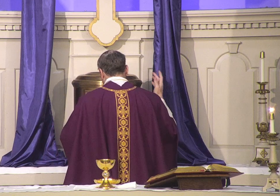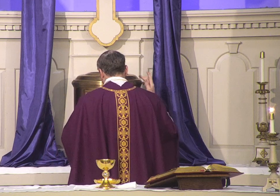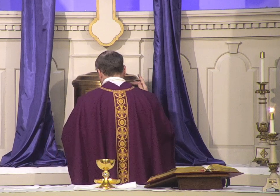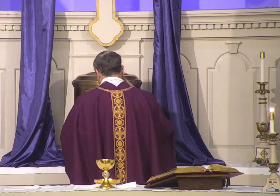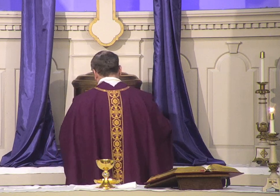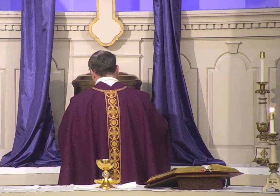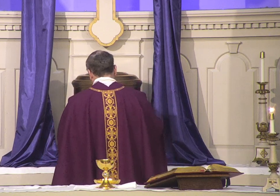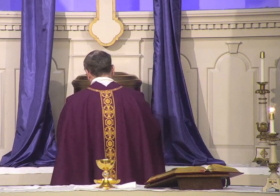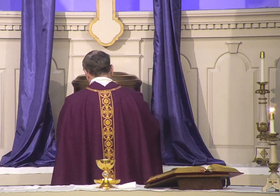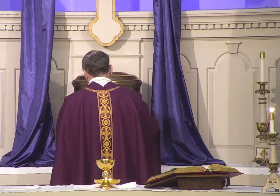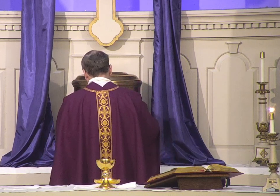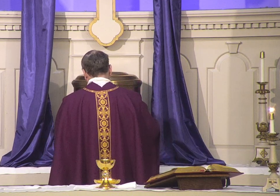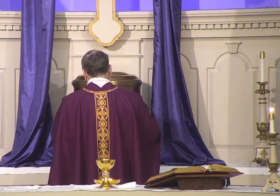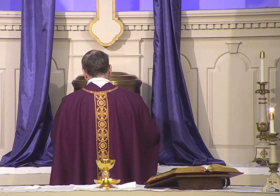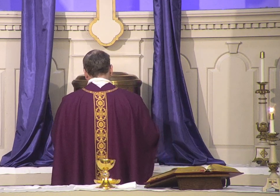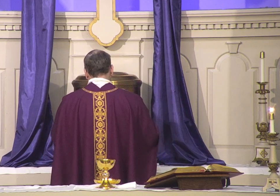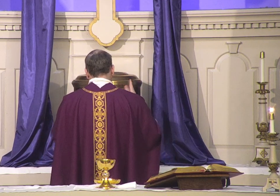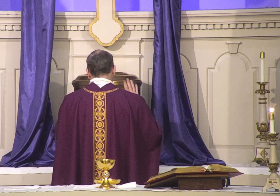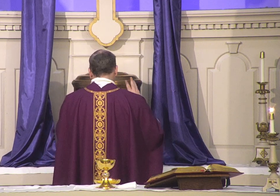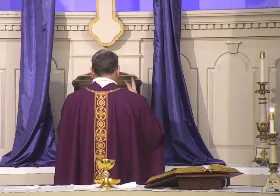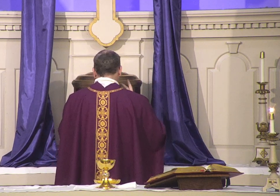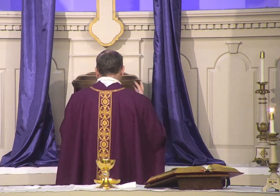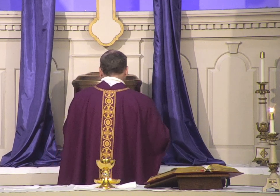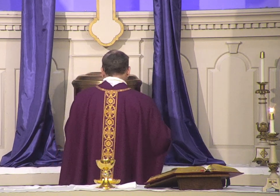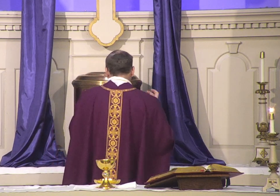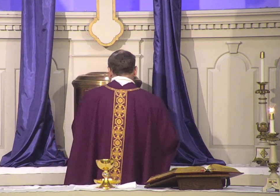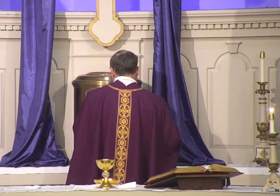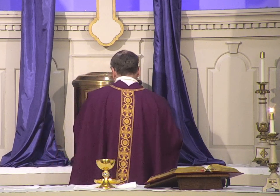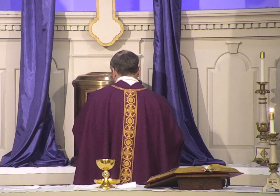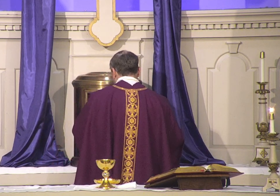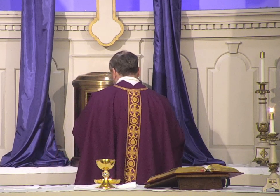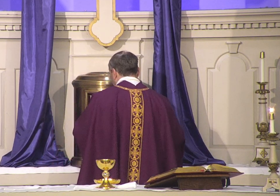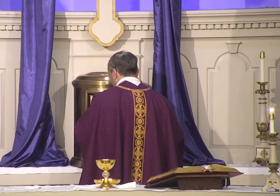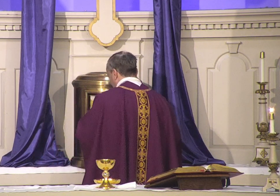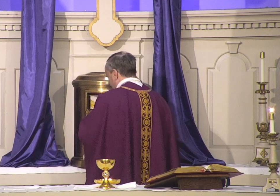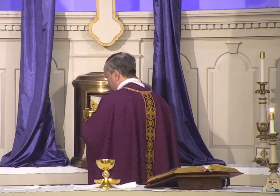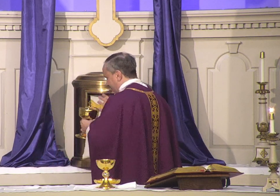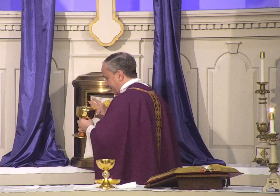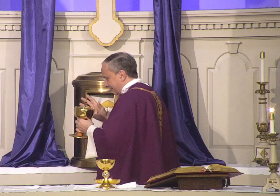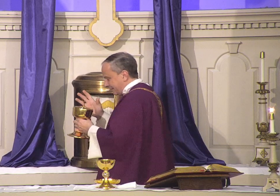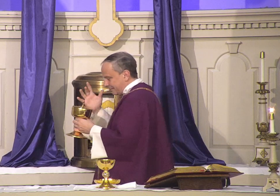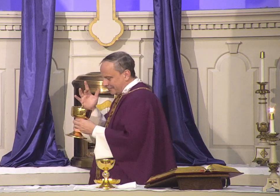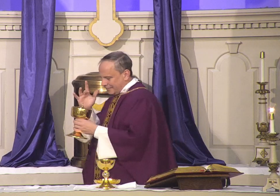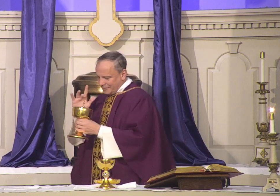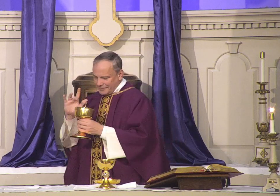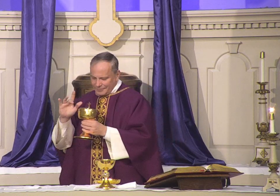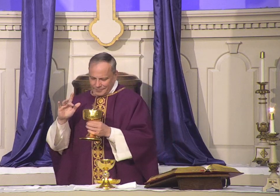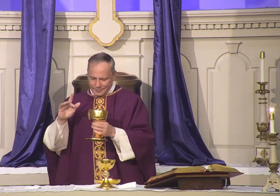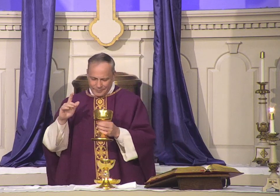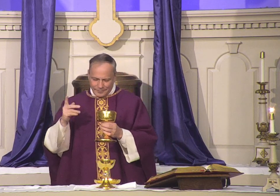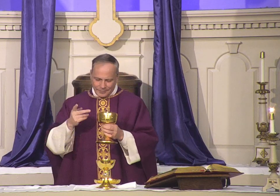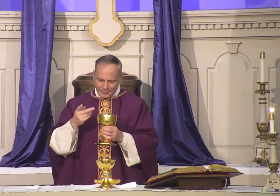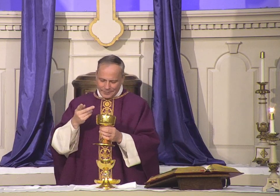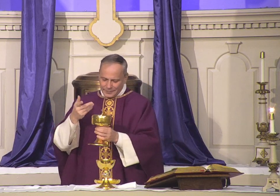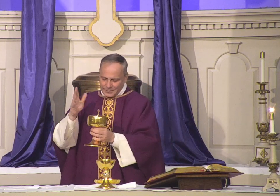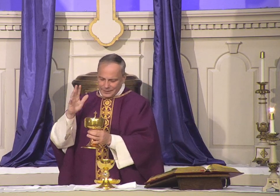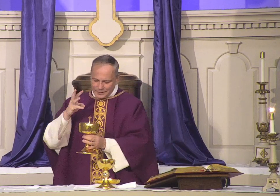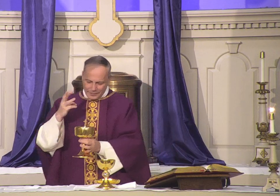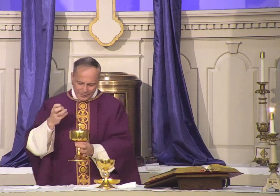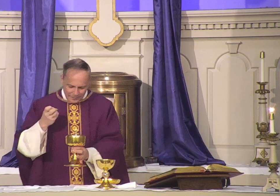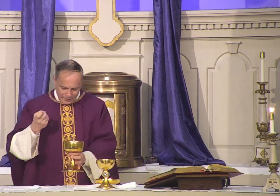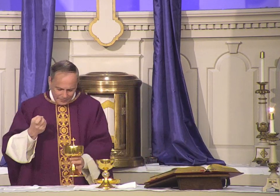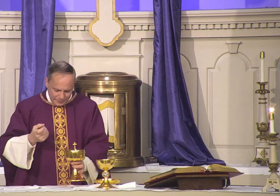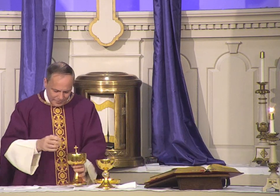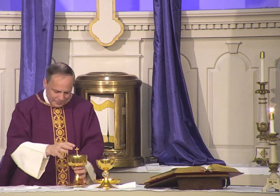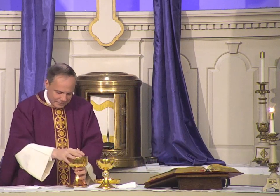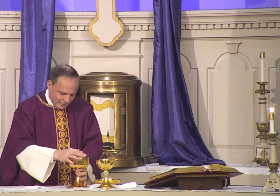have mercy on us. Lamb of God, take away the sins of the world, have mercy on us. Lamb of